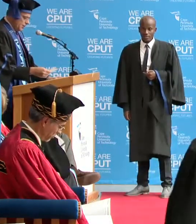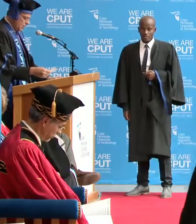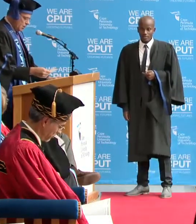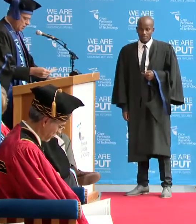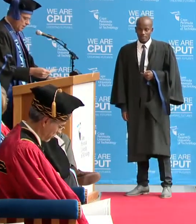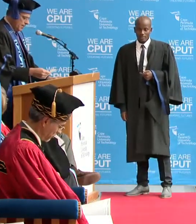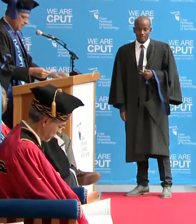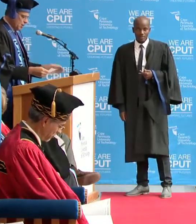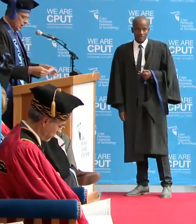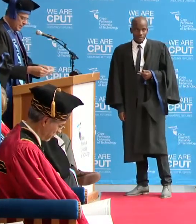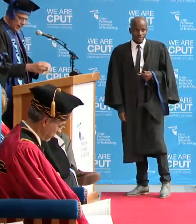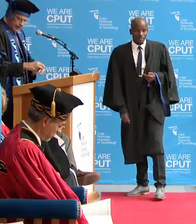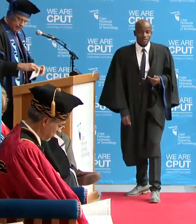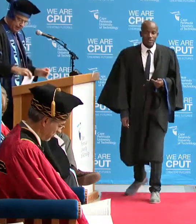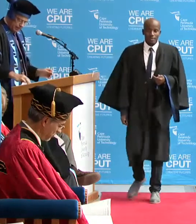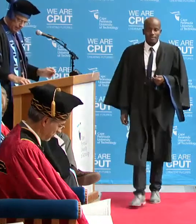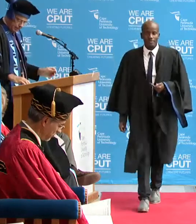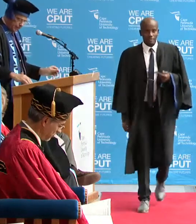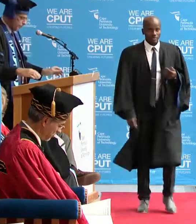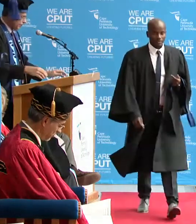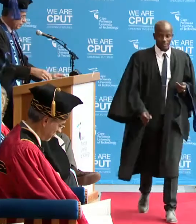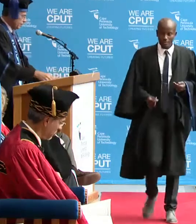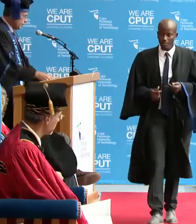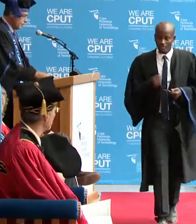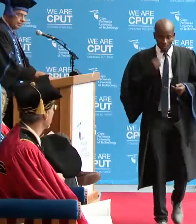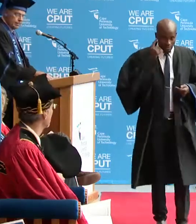Isetu Enoch Nchansa.